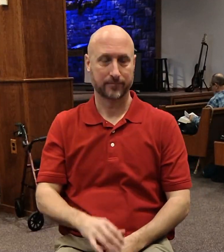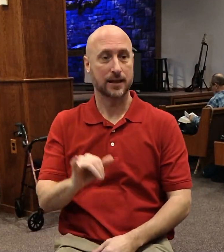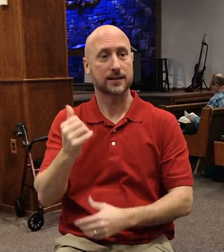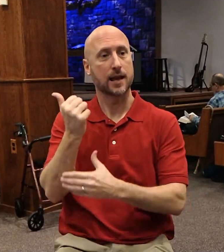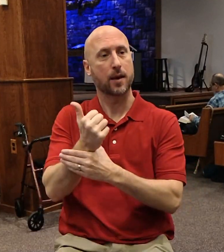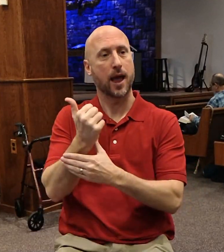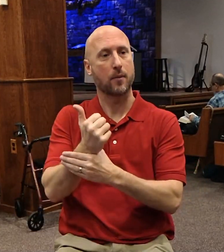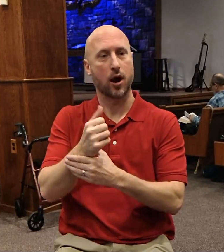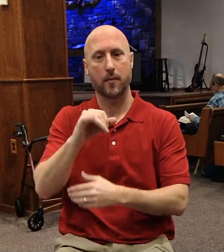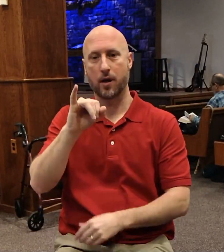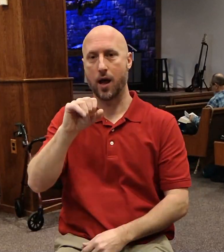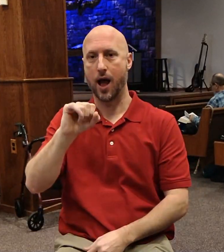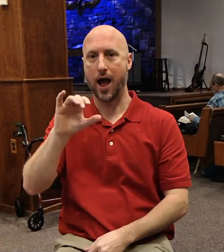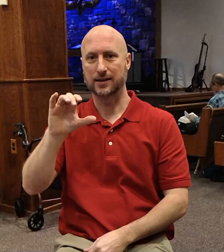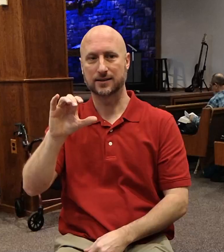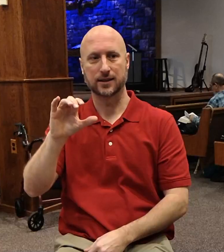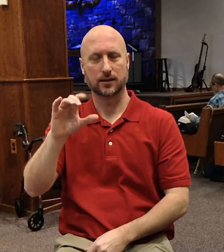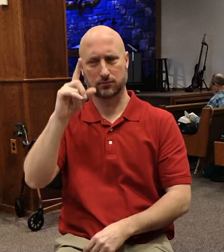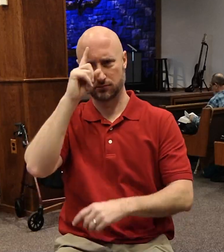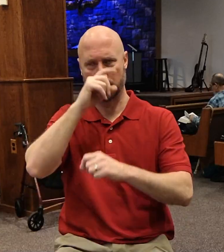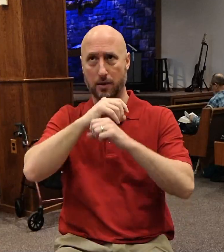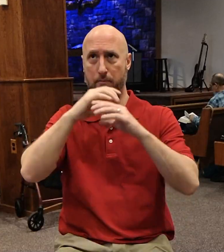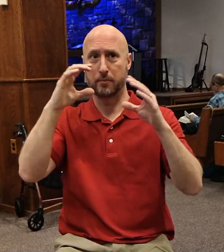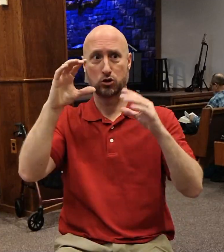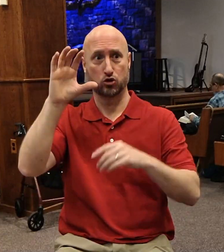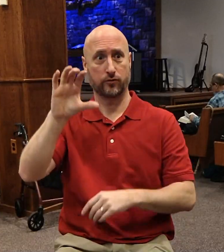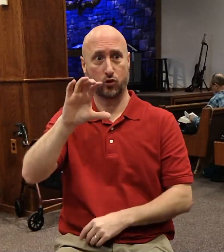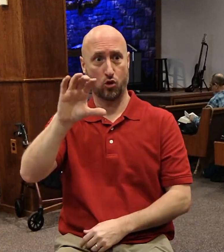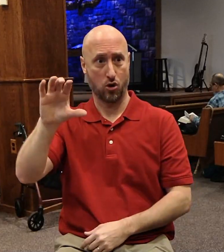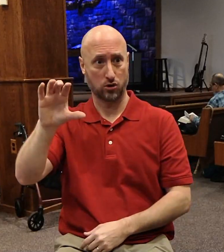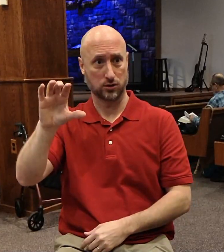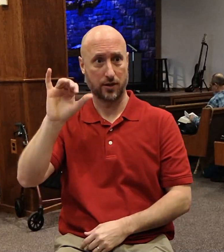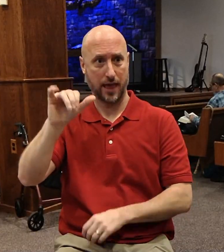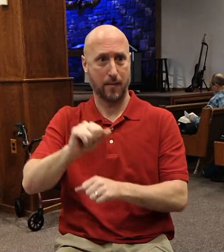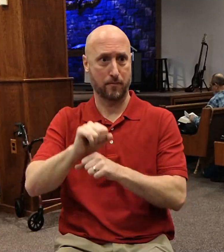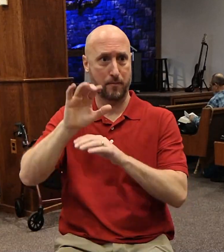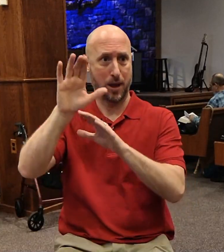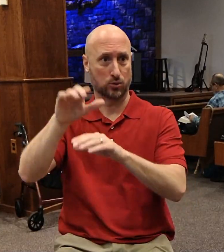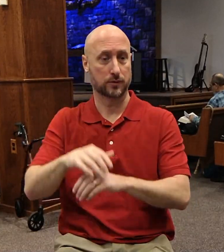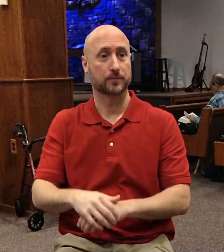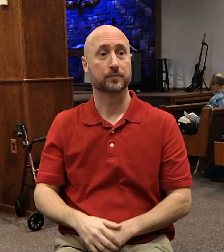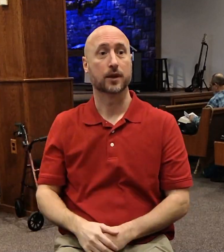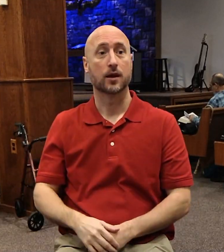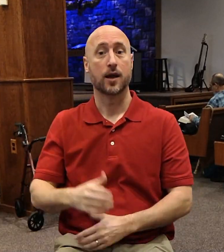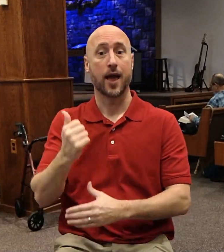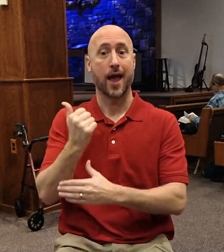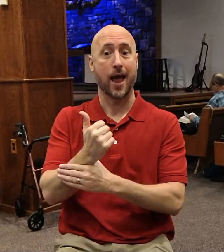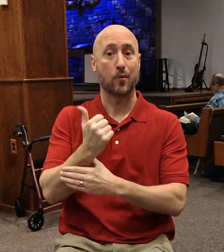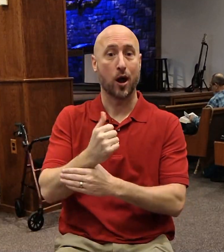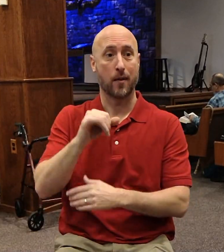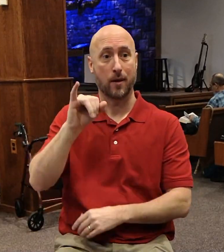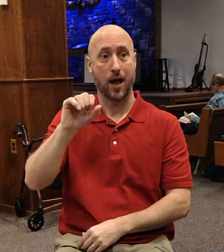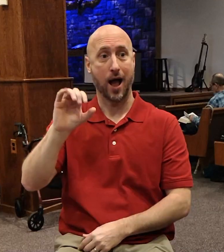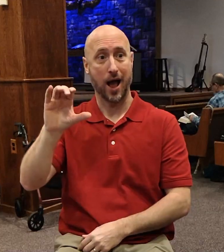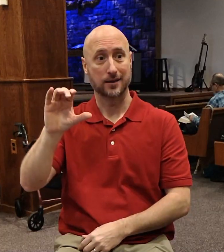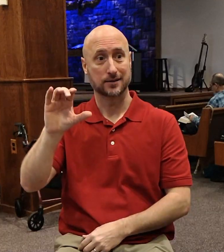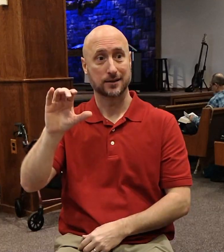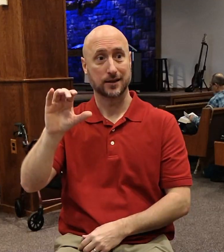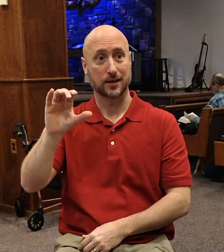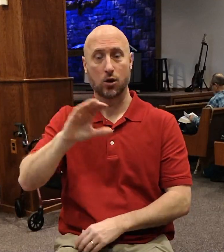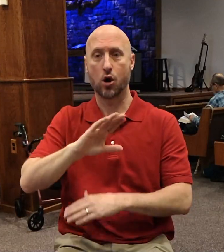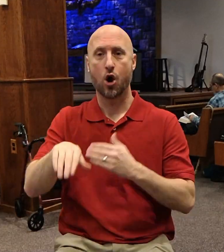picture of Golgotha, where that actually took place in the cross. It says Abraham and Isaac left the servants